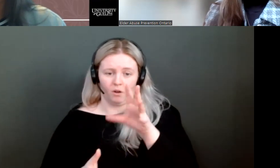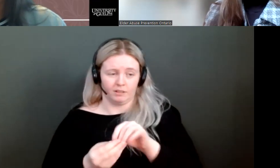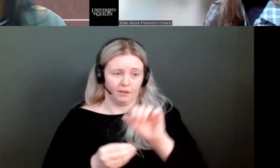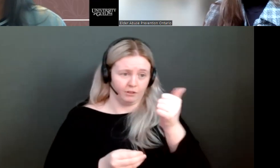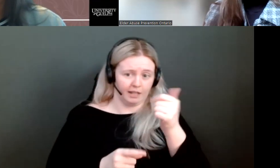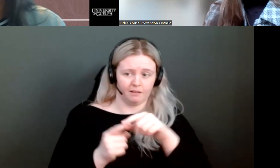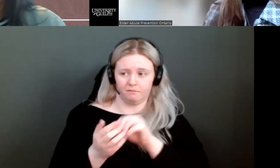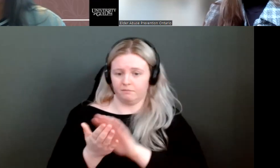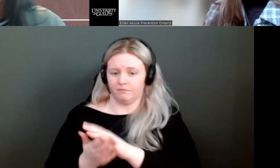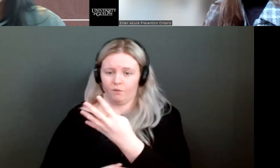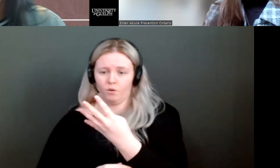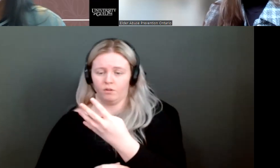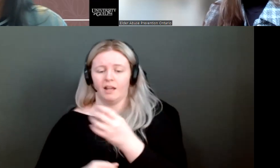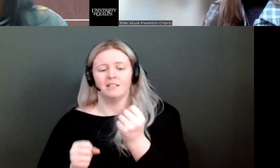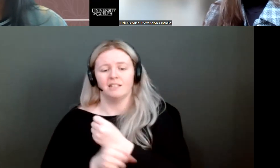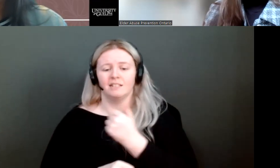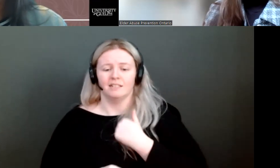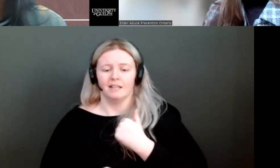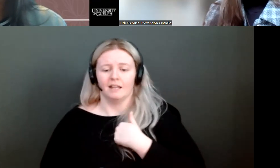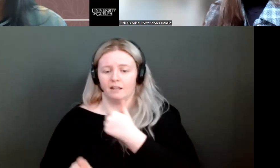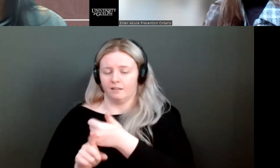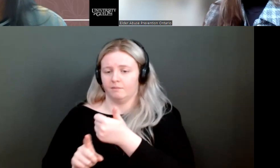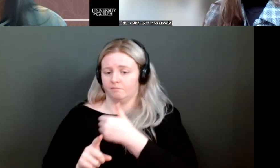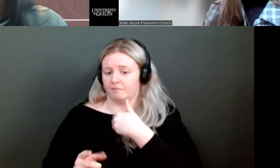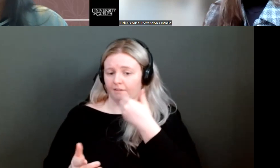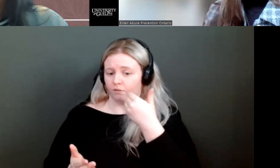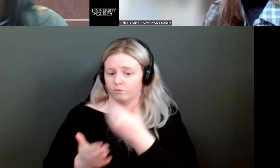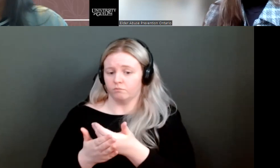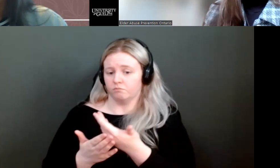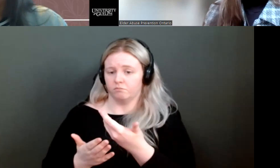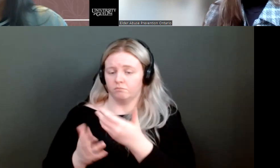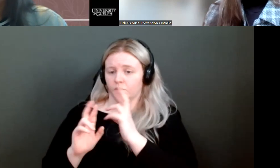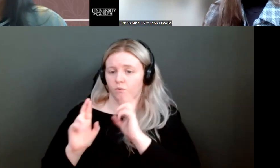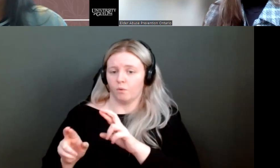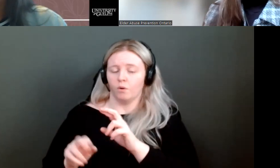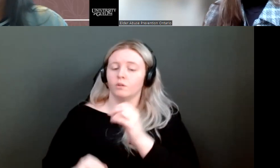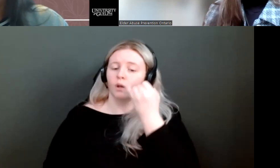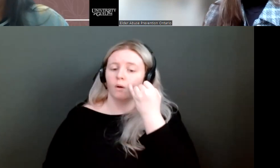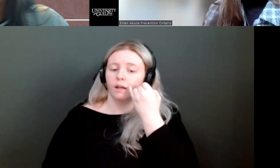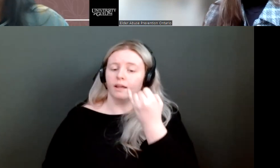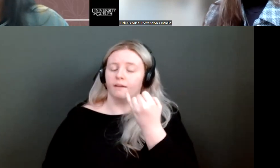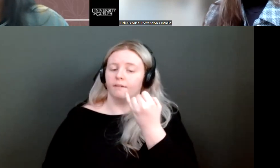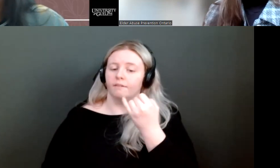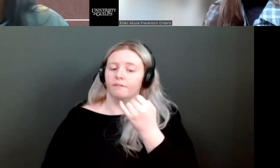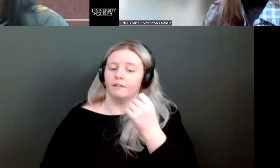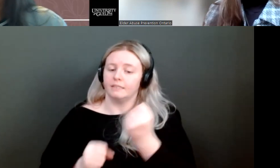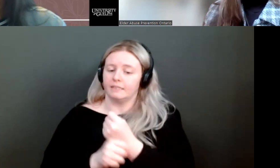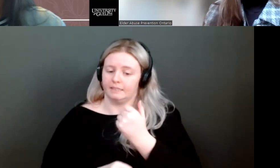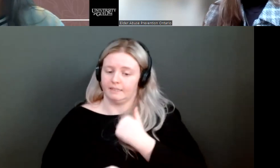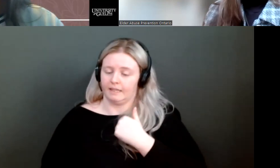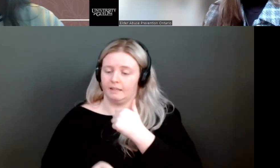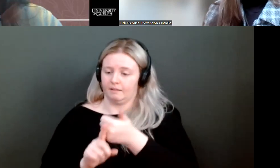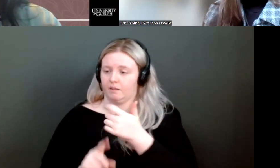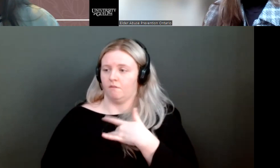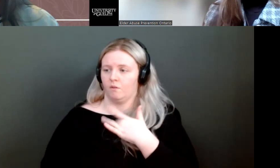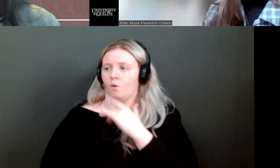reputation globally in terms of their data collection. So if Statistics Canada feels they only have 4 of the 10 factors, and the